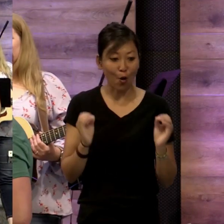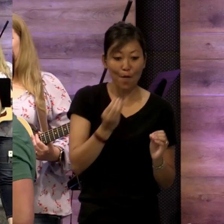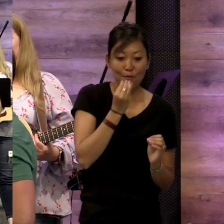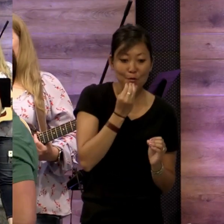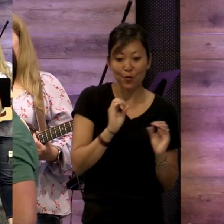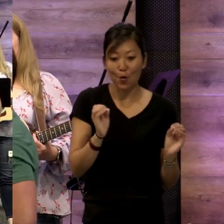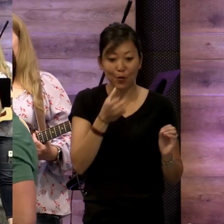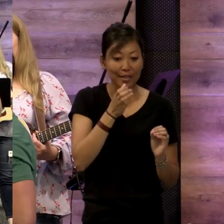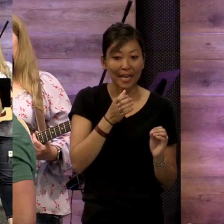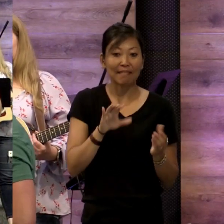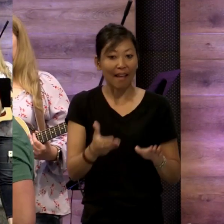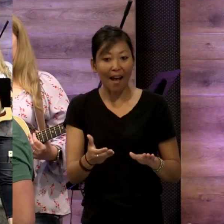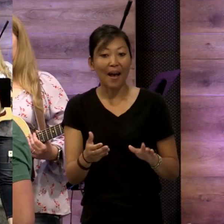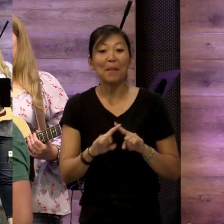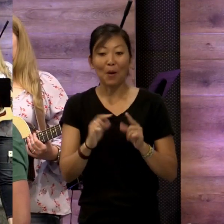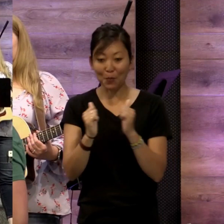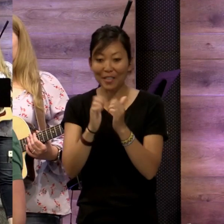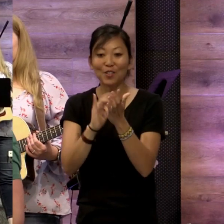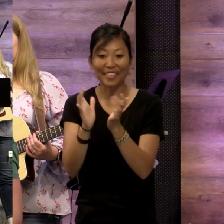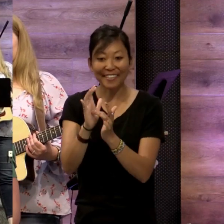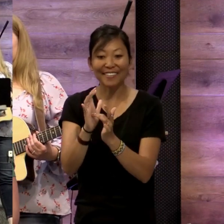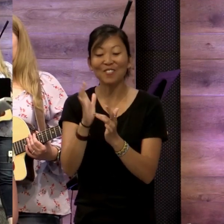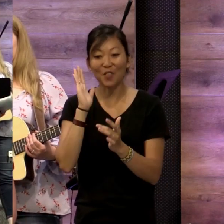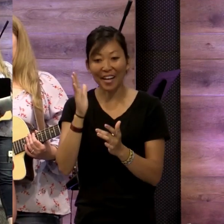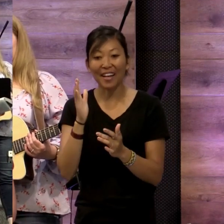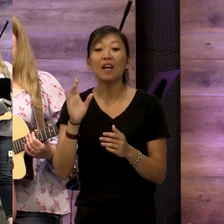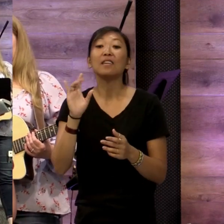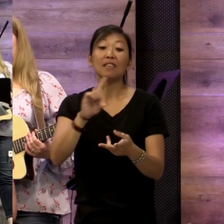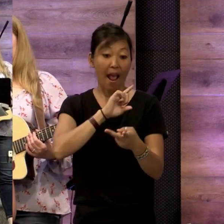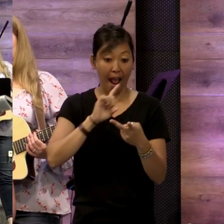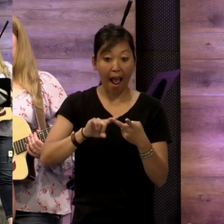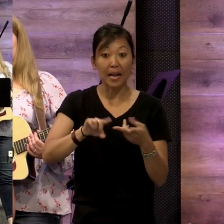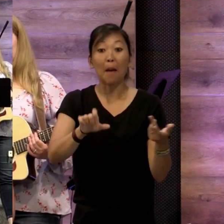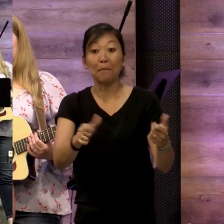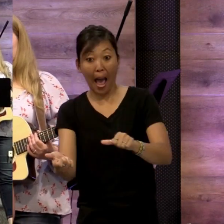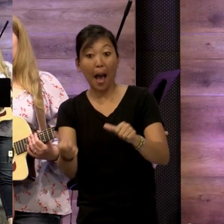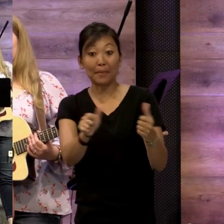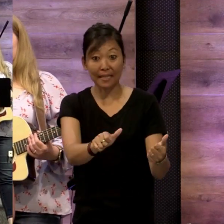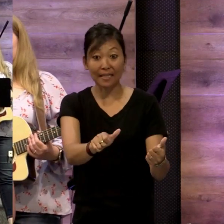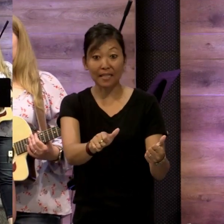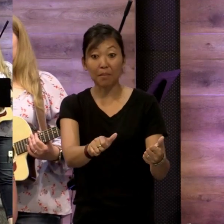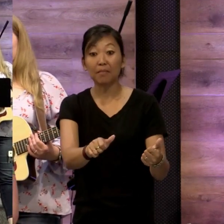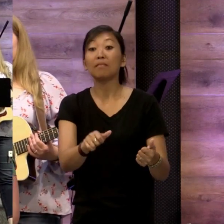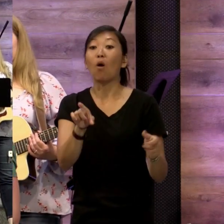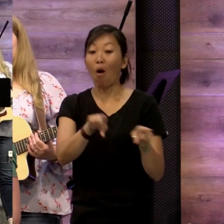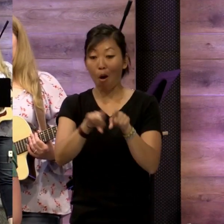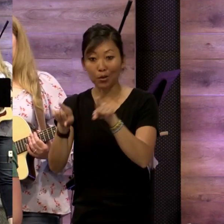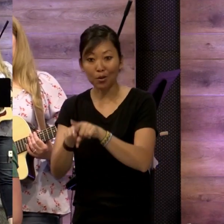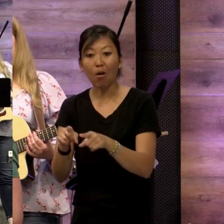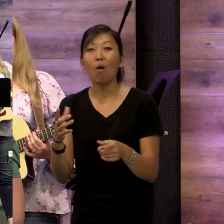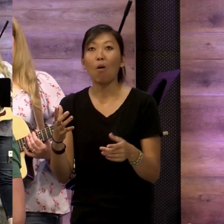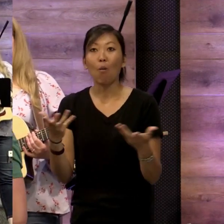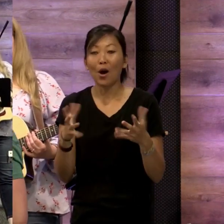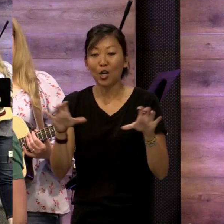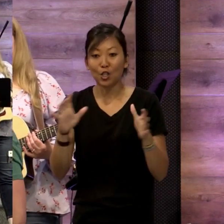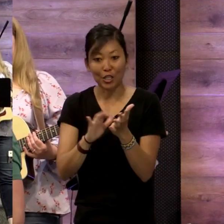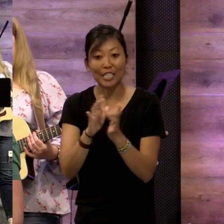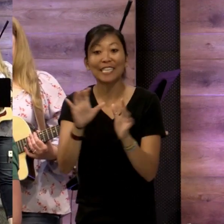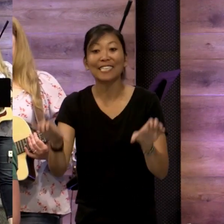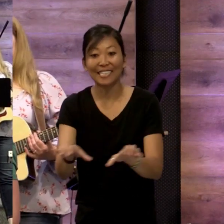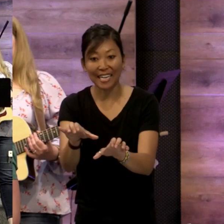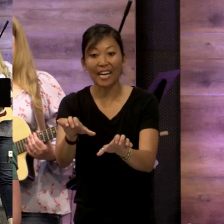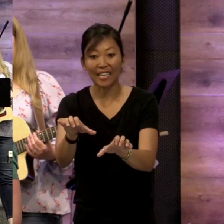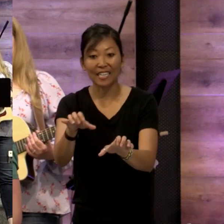week out. That's why we do baptism over and over again, but we don't actually ever invite you to rededicate your life to Jesus. That's